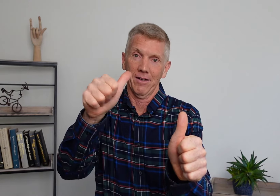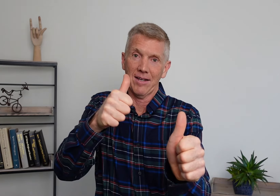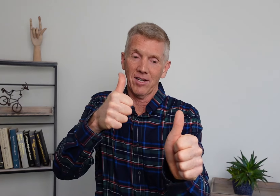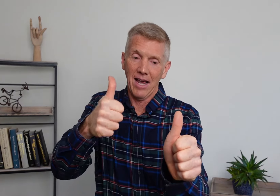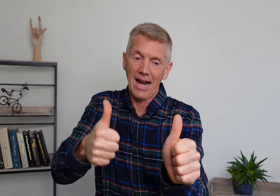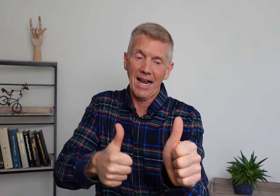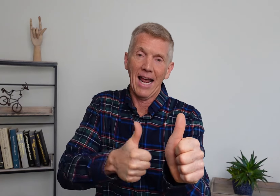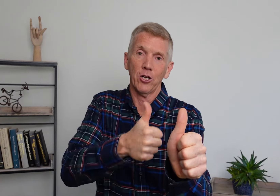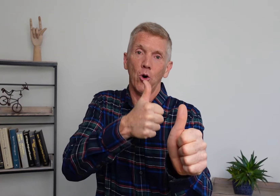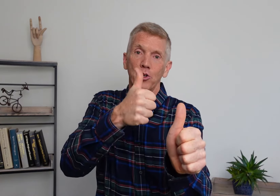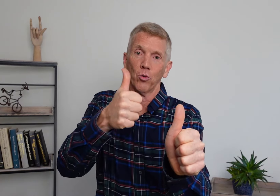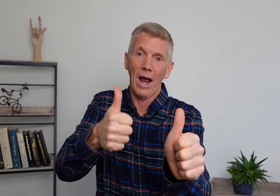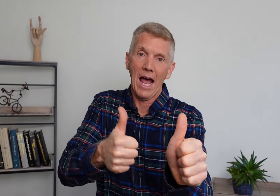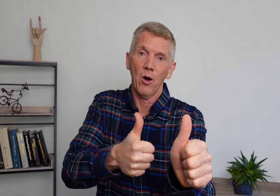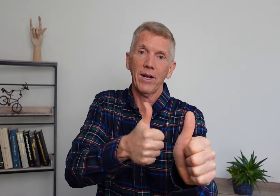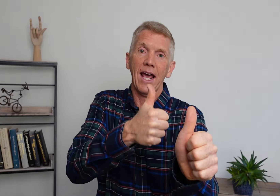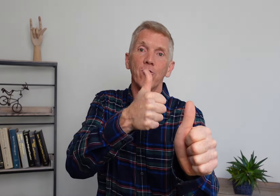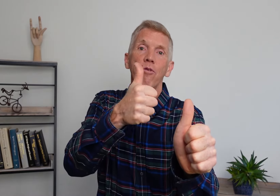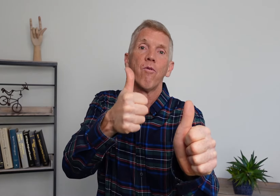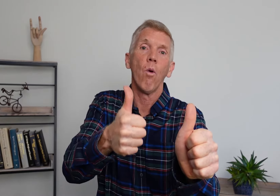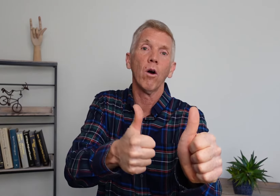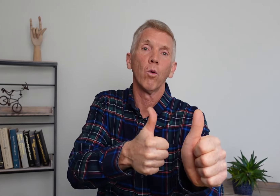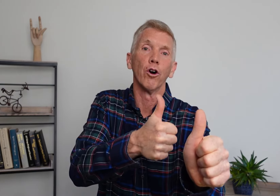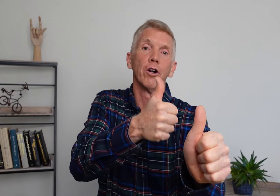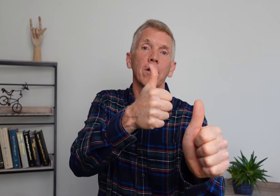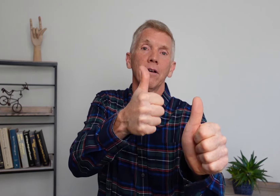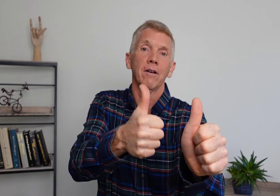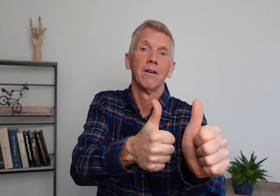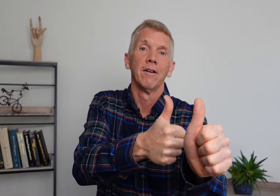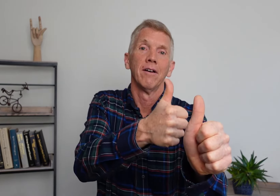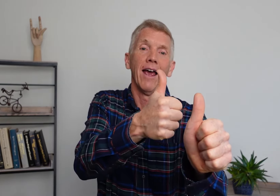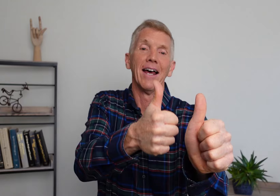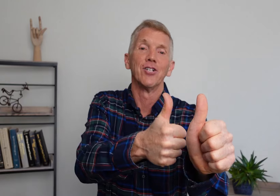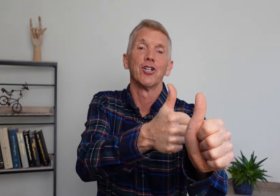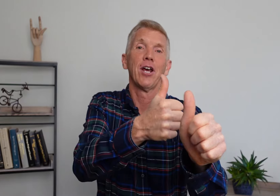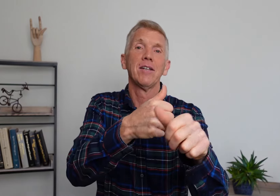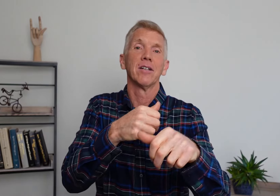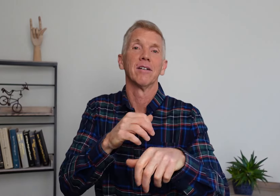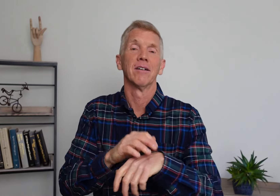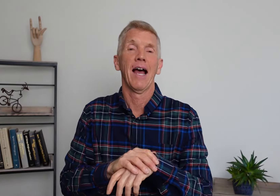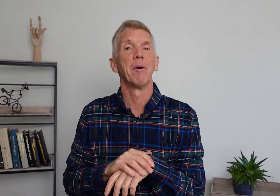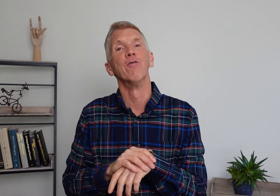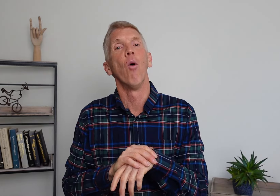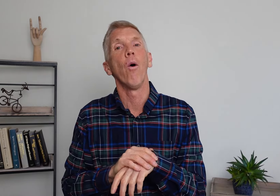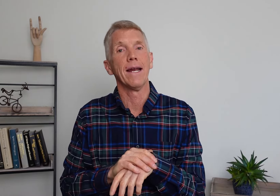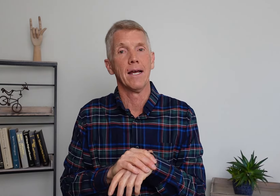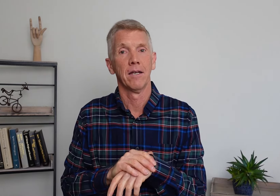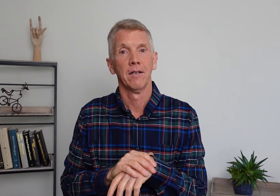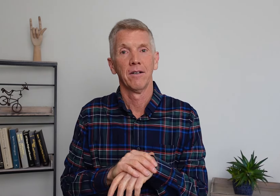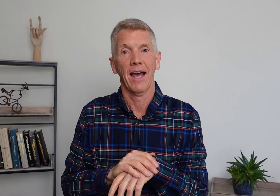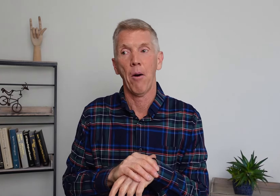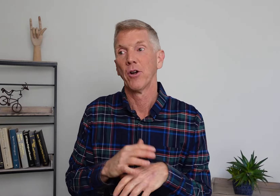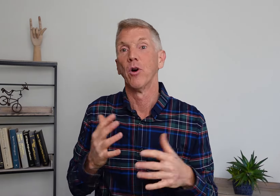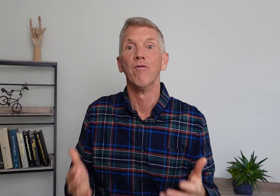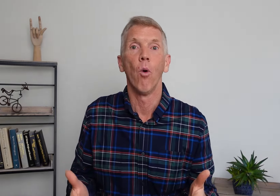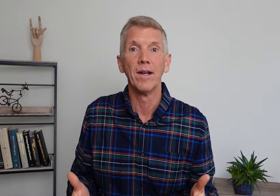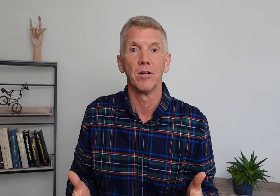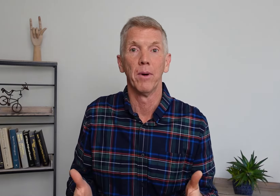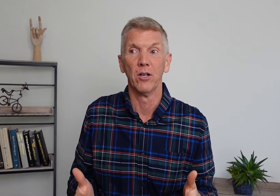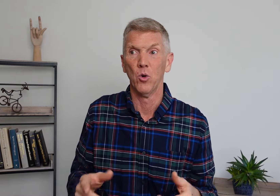Nice and tight, and it goes around and forward as you're chasing. How about avoid? Okay, I want to avoid somebody. Ooh,